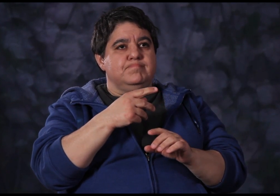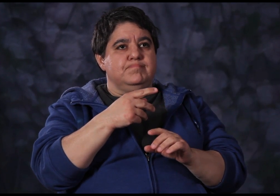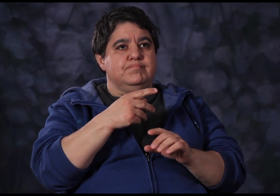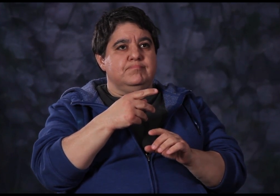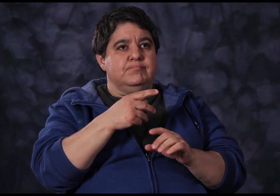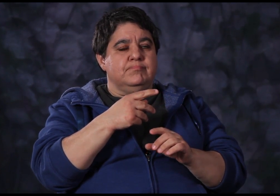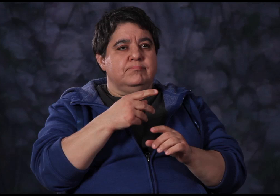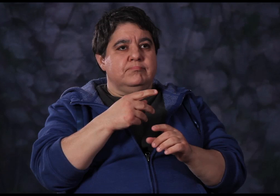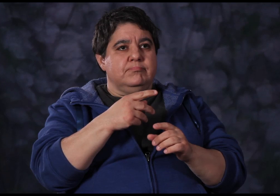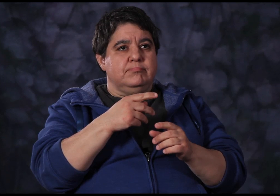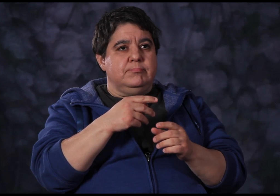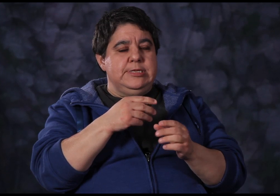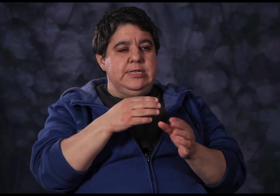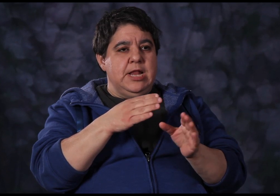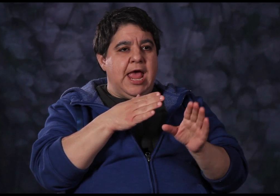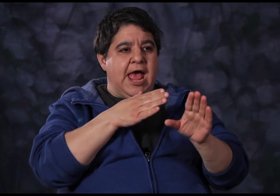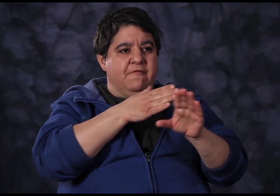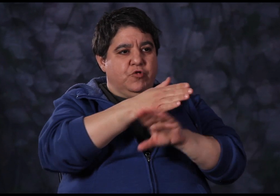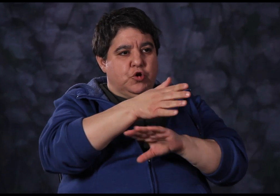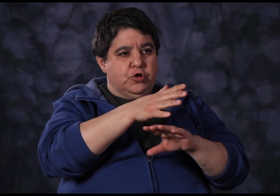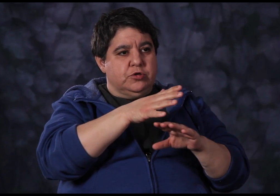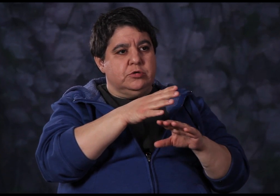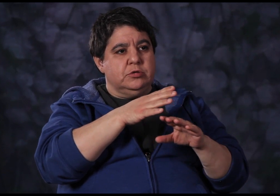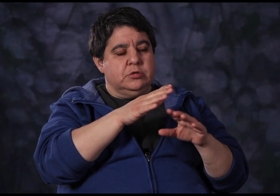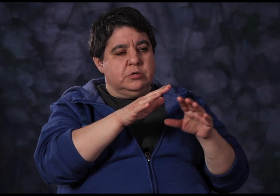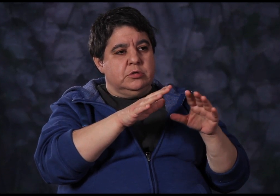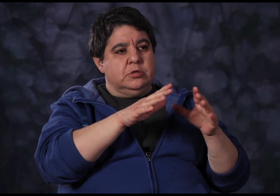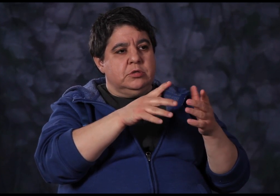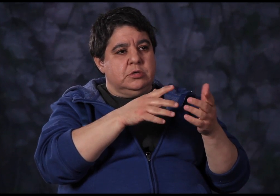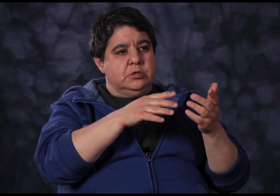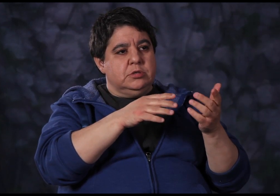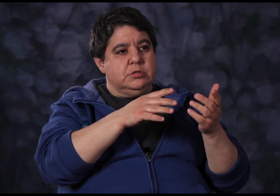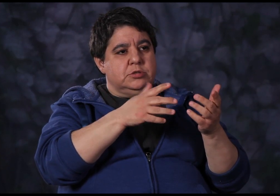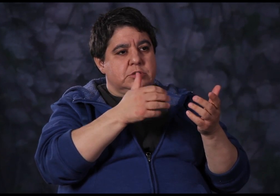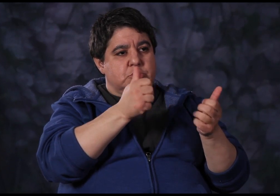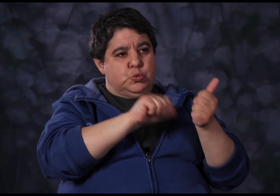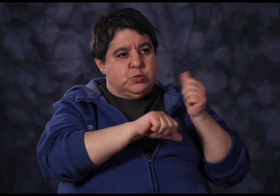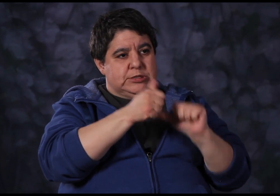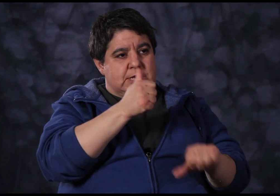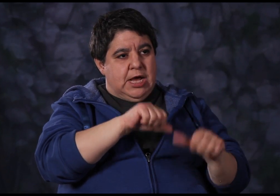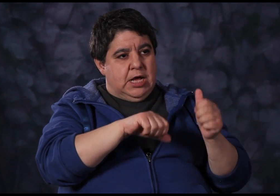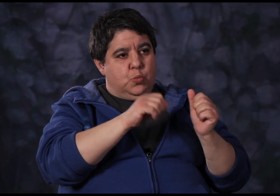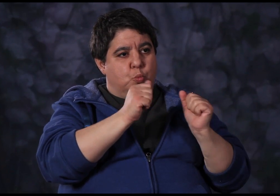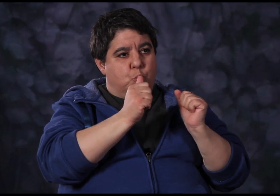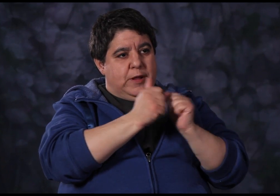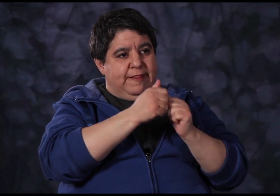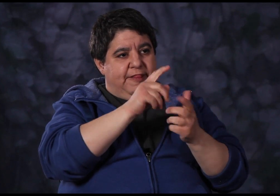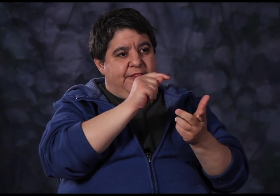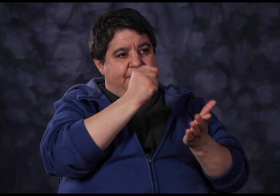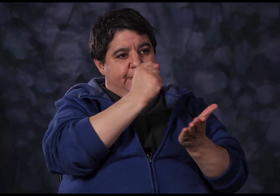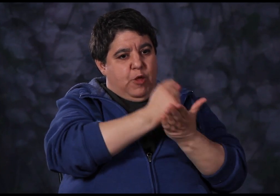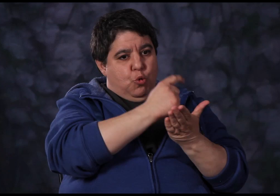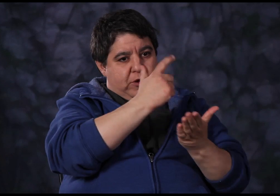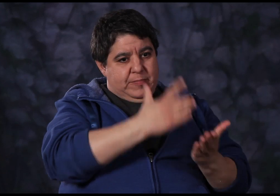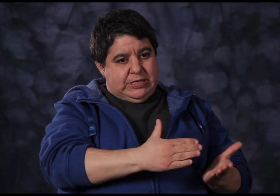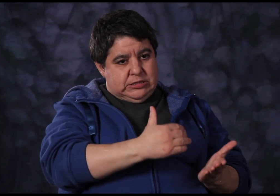Quite a while ago, after I tried to commit suicide in front of my therapist, I was placed in a state hospital.